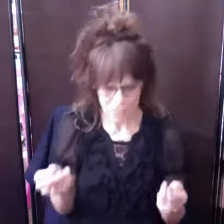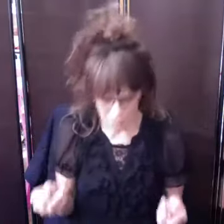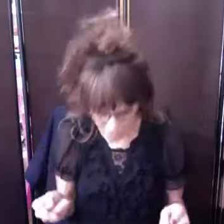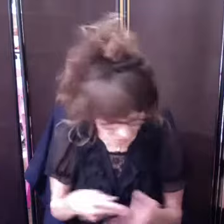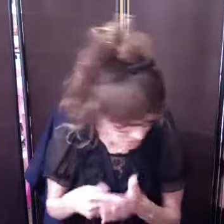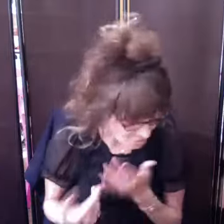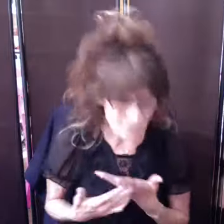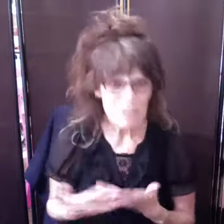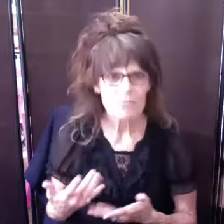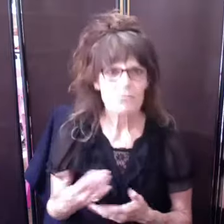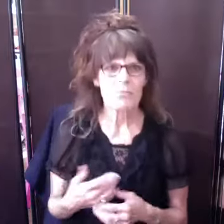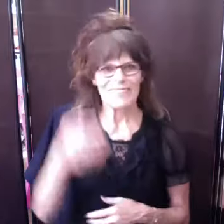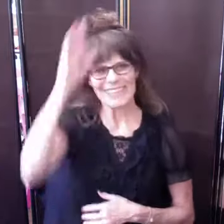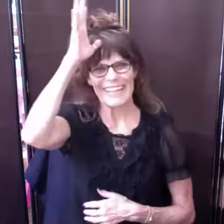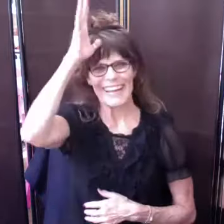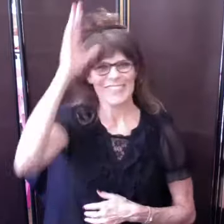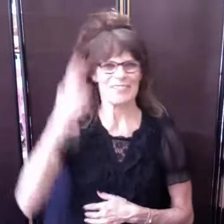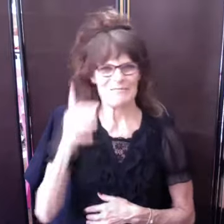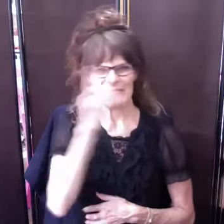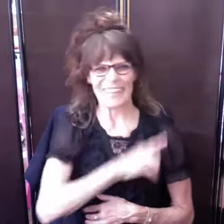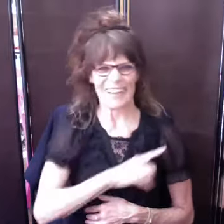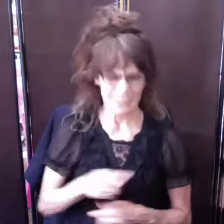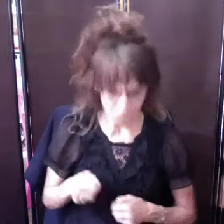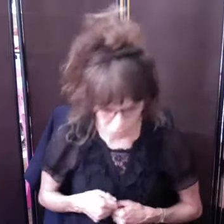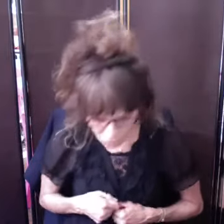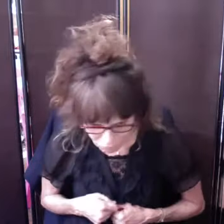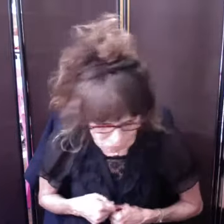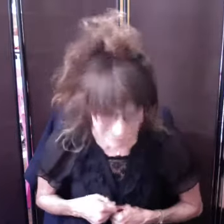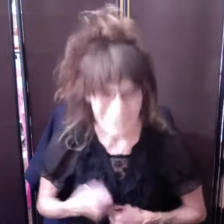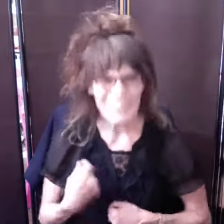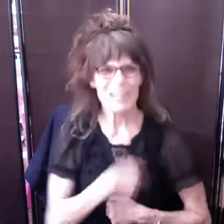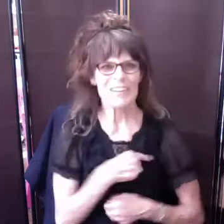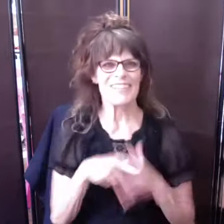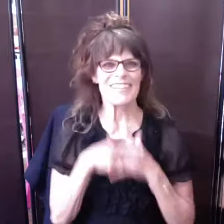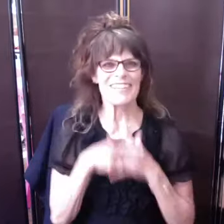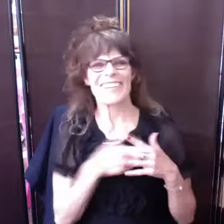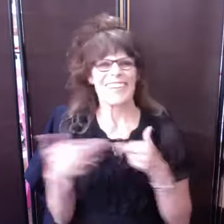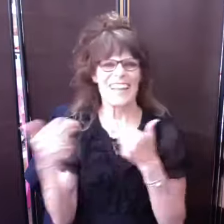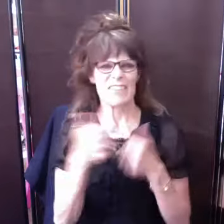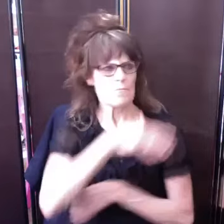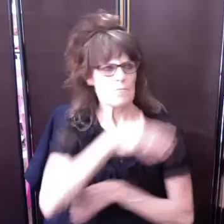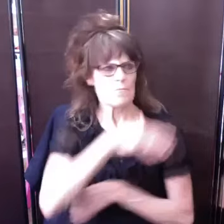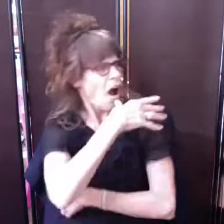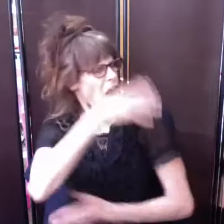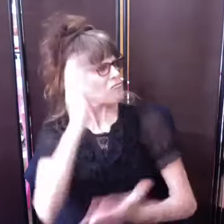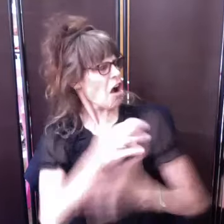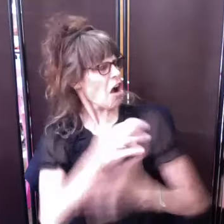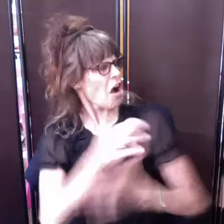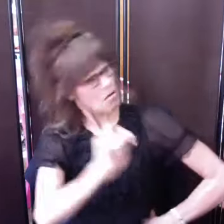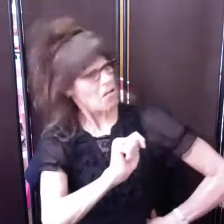it like he didn't know how to figure it out. And I knew I didn't know how to figure it out. And we'd start laughing. My mother would get angry. And we played that record over and over and